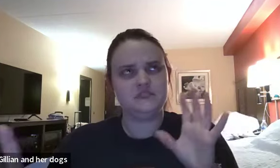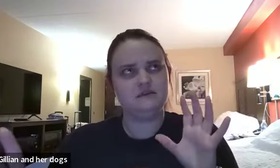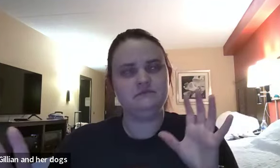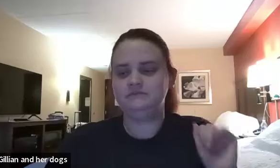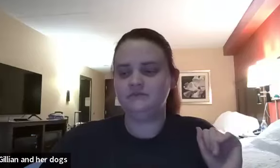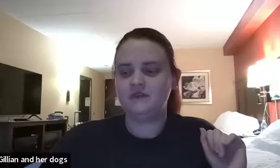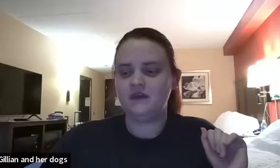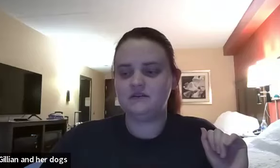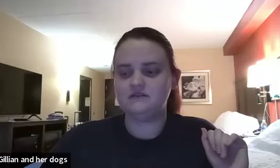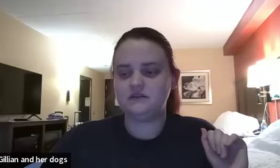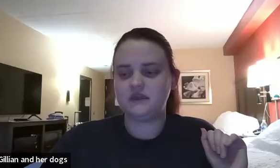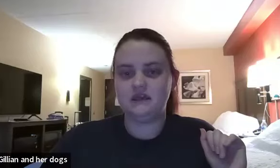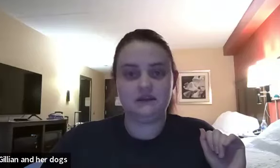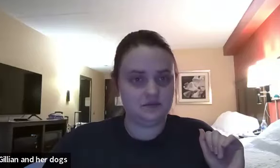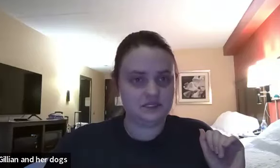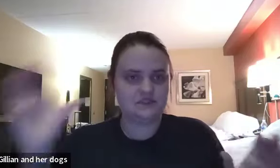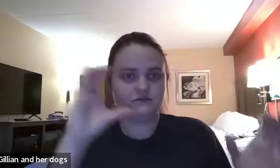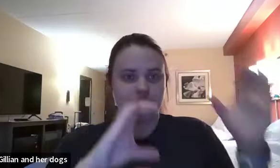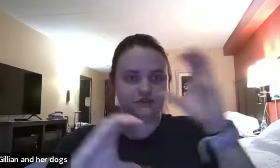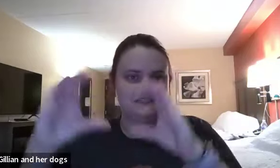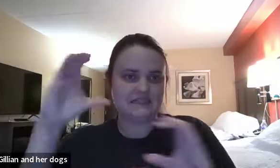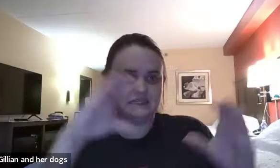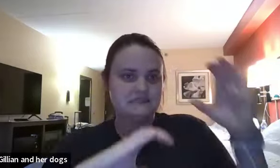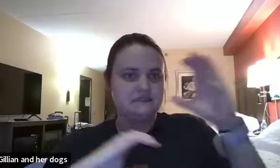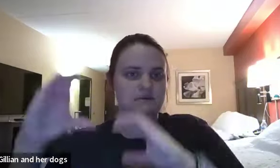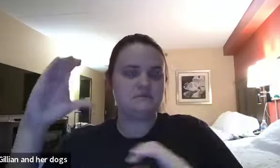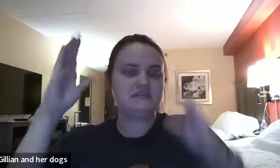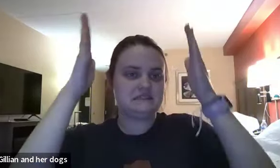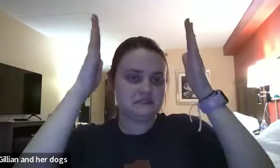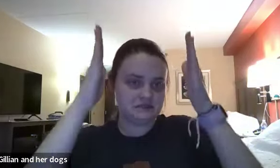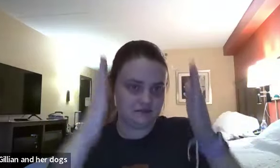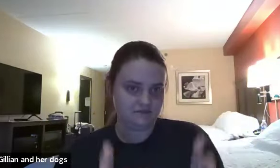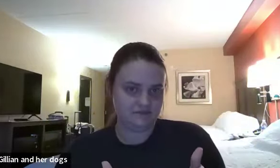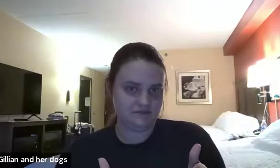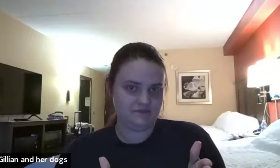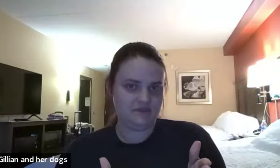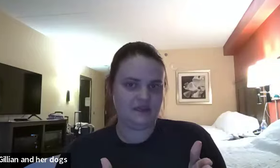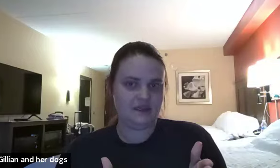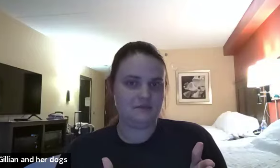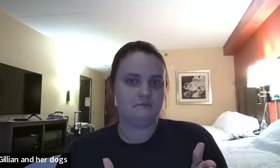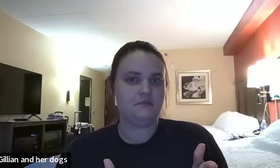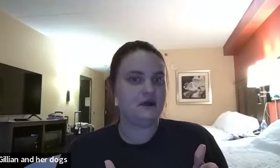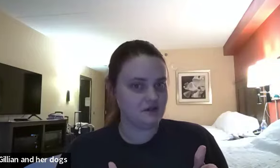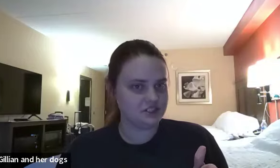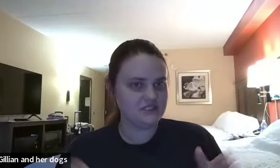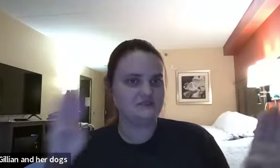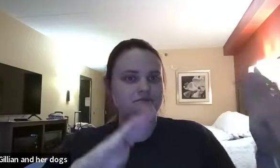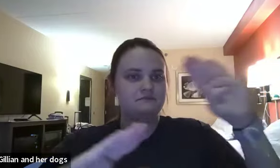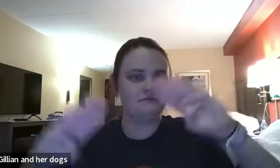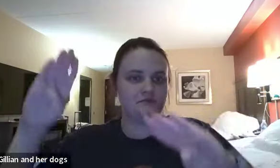sign. So then chemist, which are C's, chemist. Then biologist,